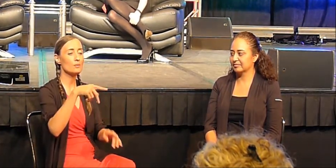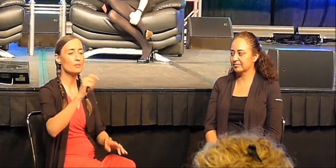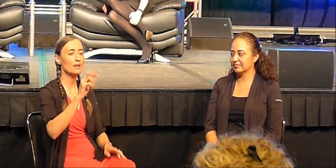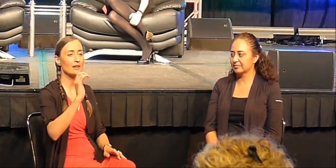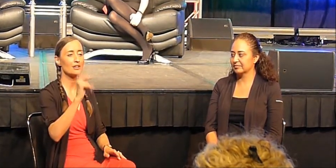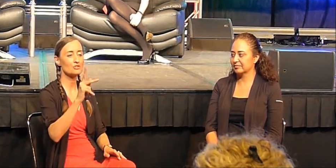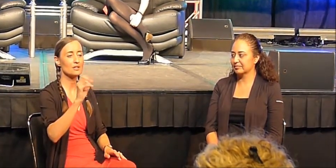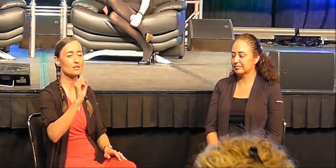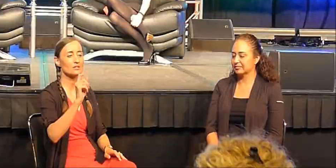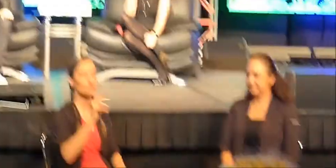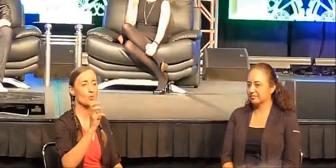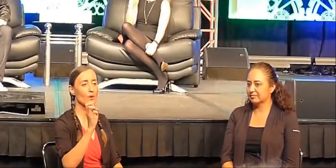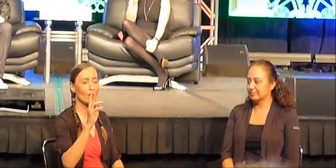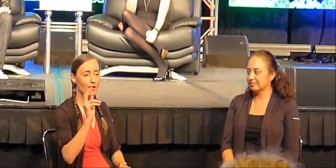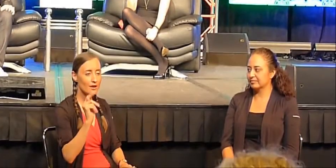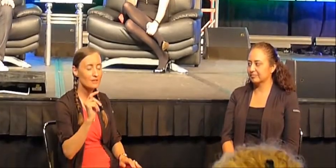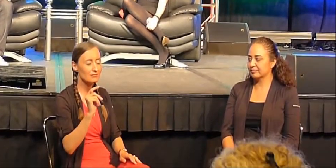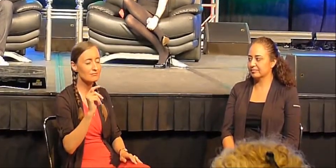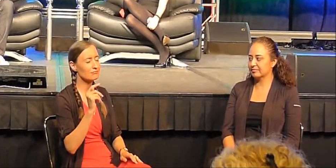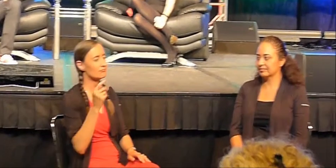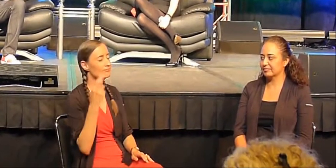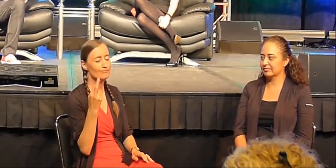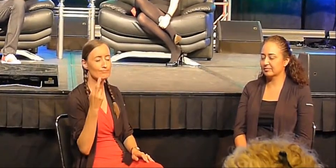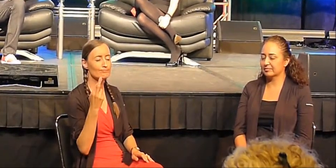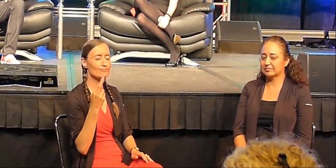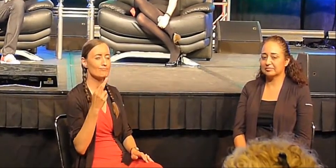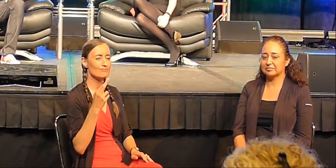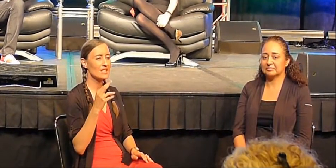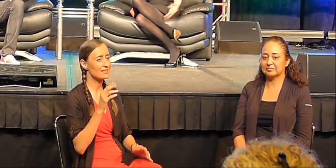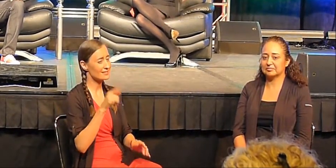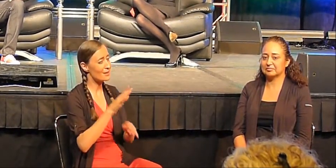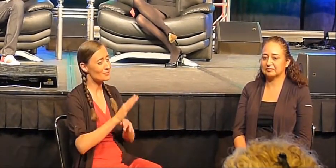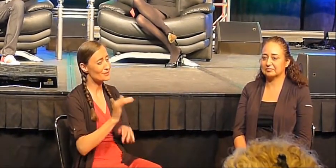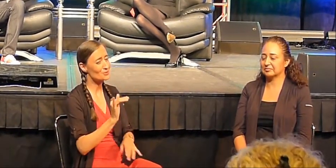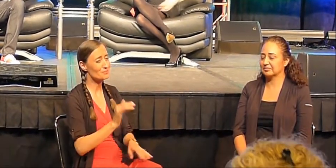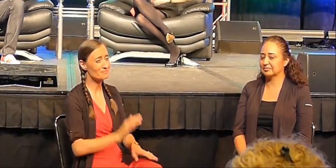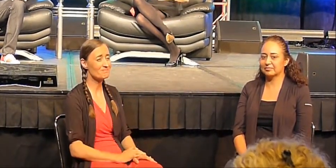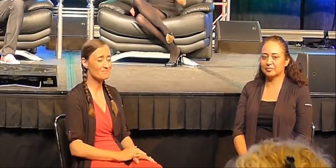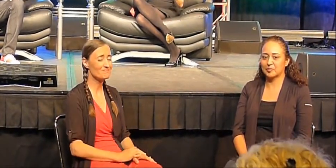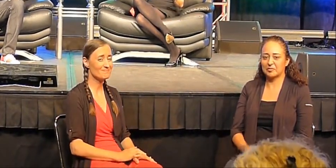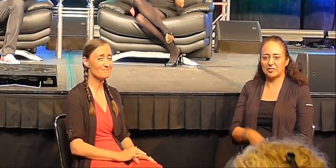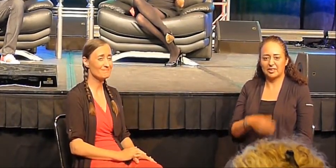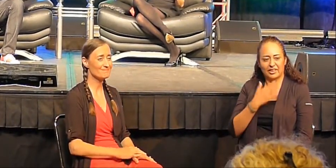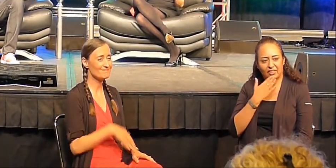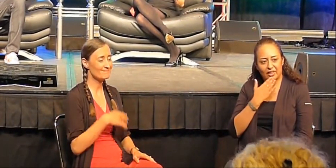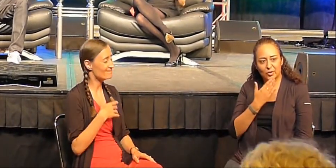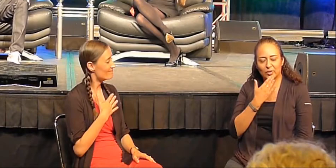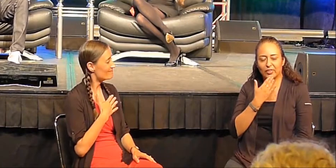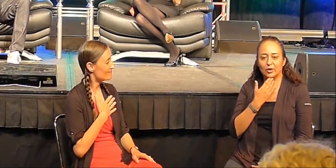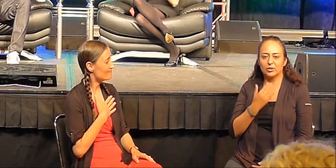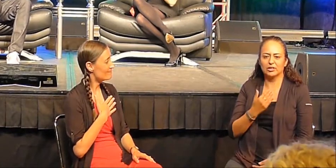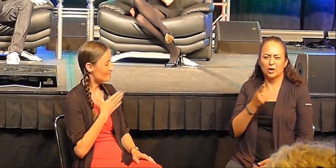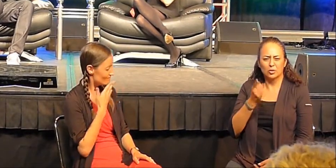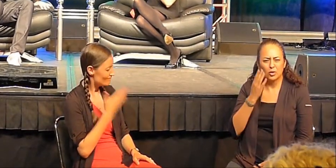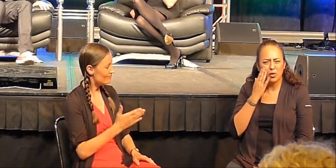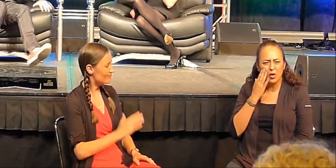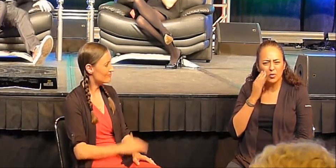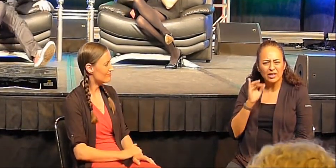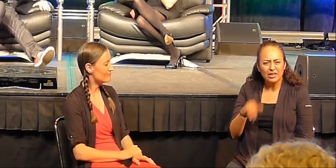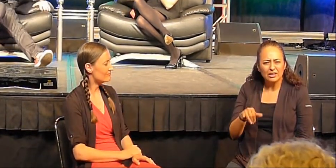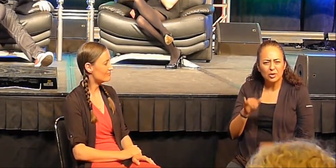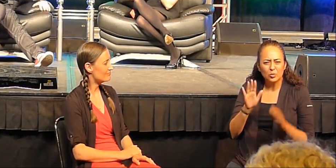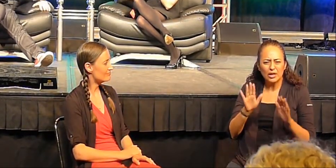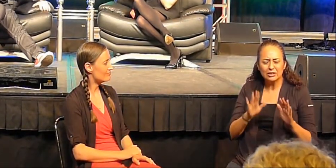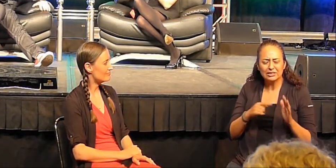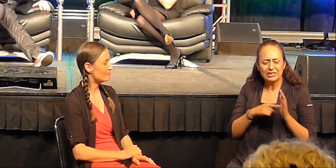dear old friend, who's in the picture. He's delightful. Yeah. Thank you. Thank you. You know, that's a great example because that's such